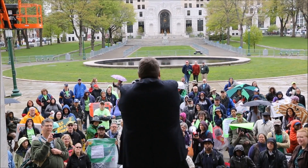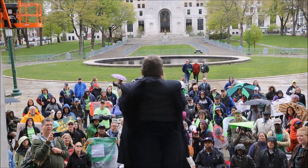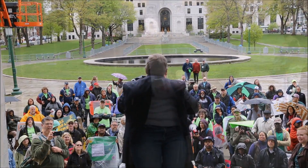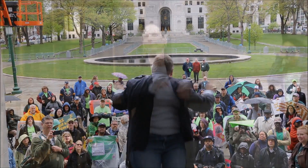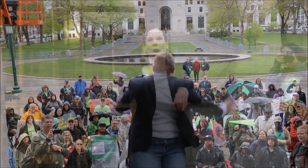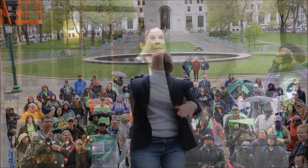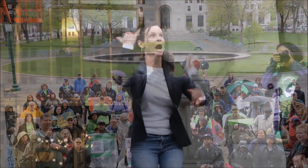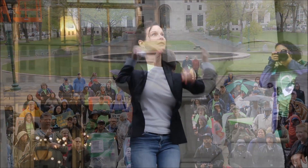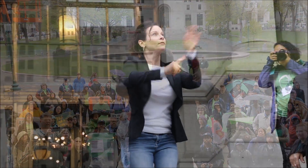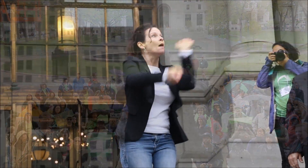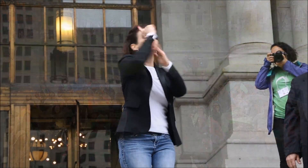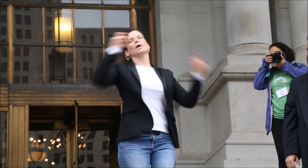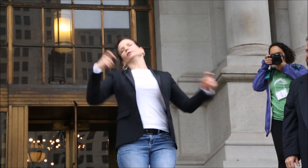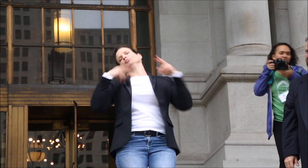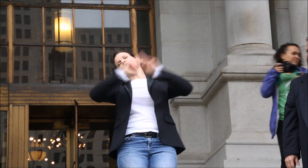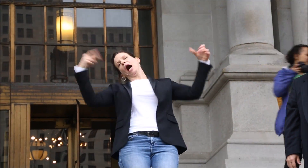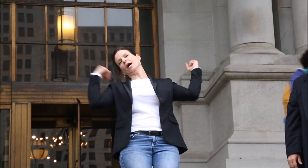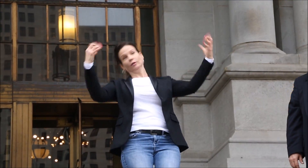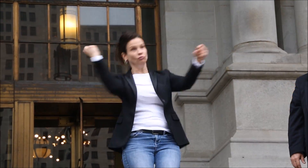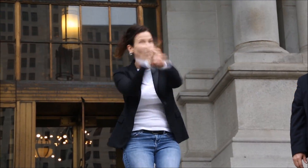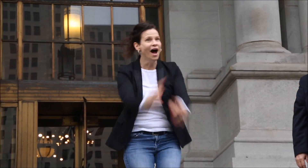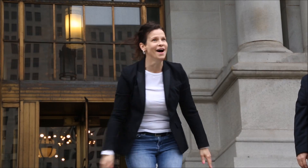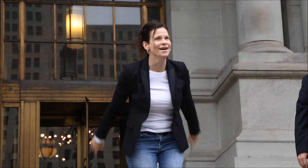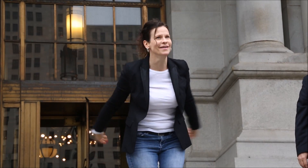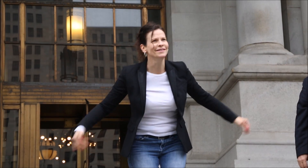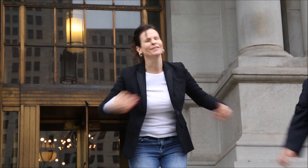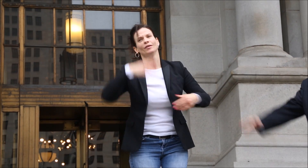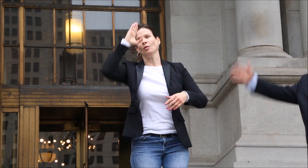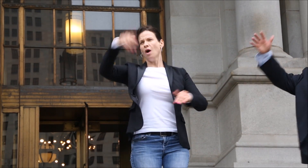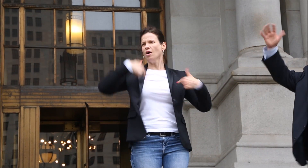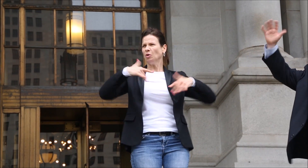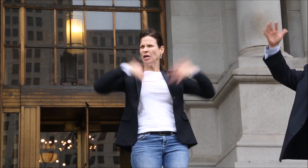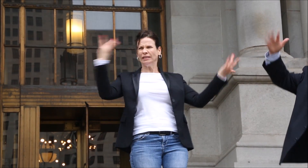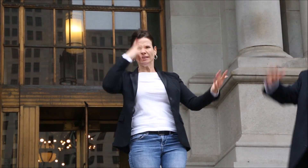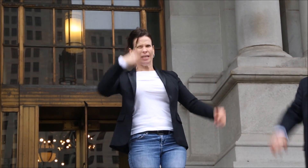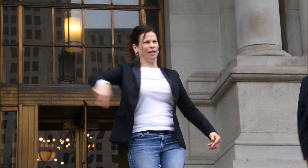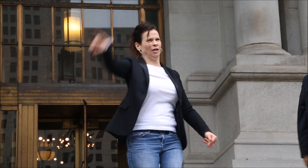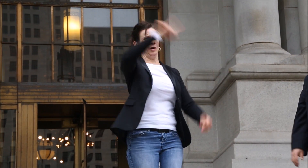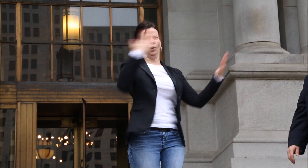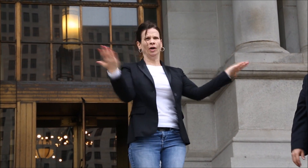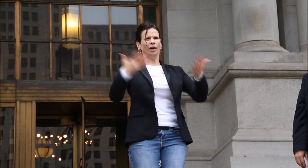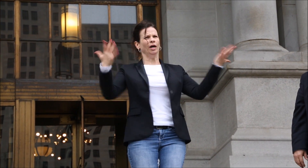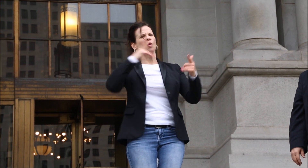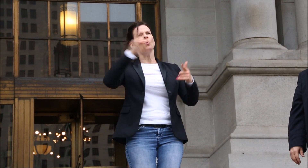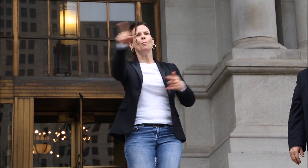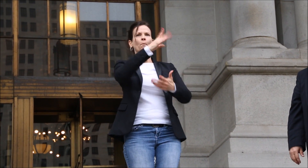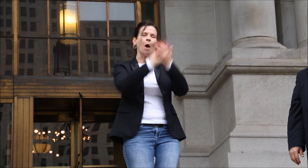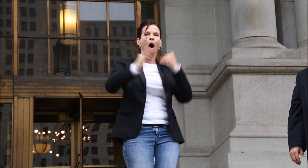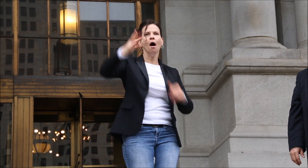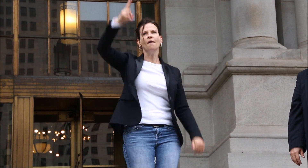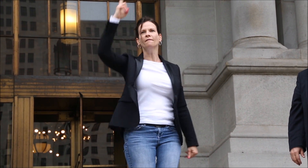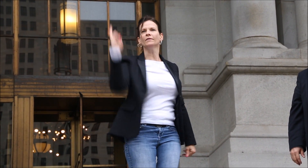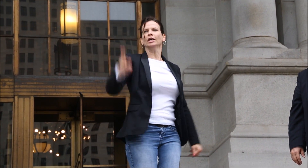ago for civil rights. All these people have had their rights. Civil rights,